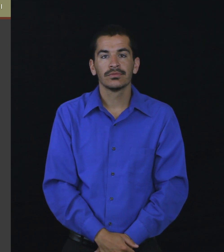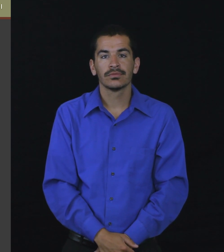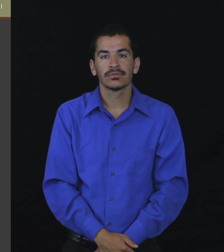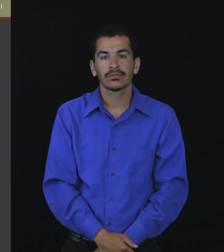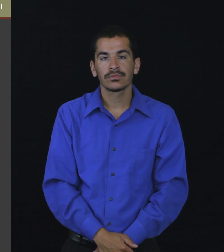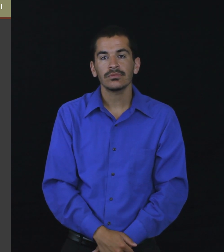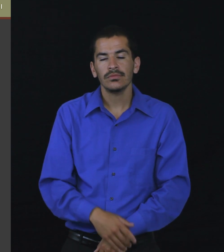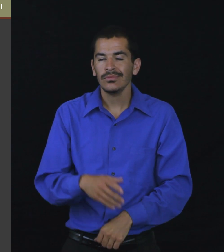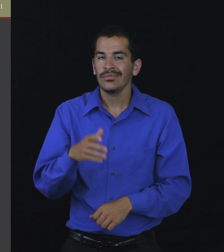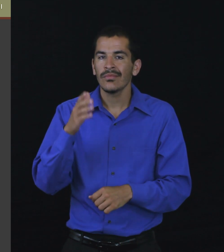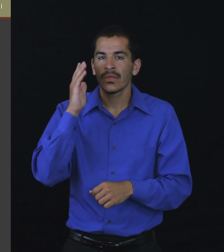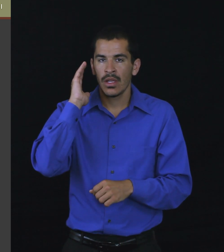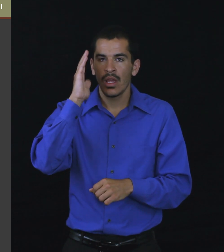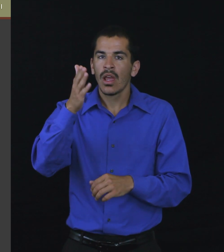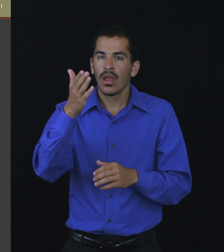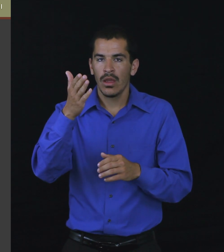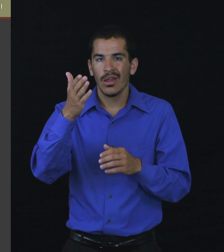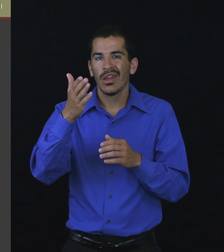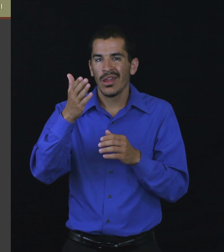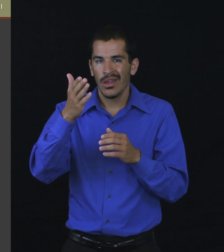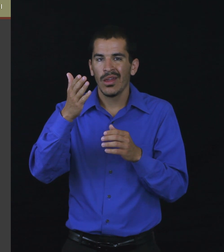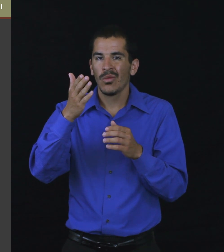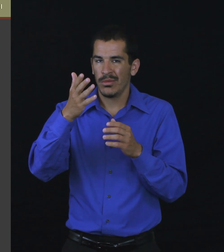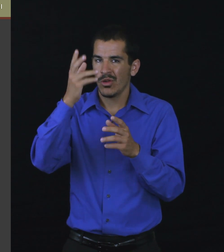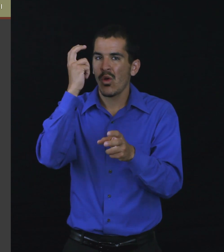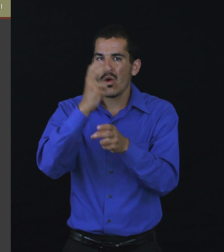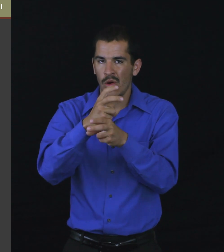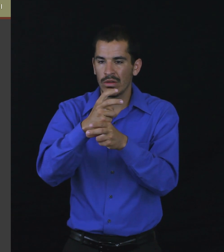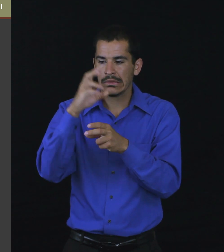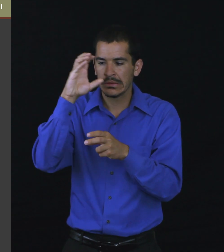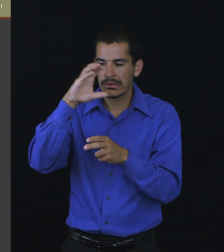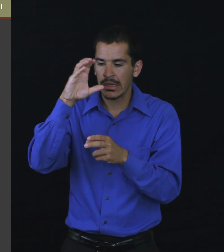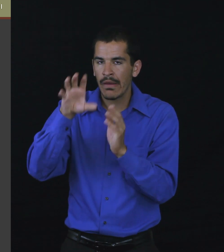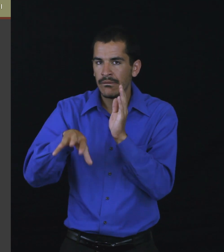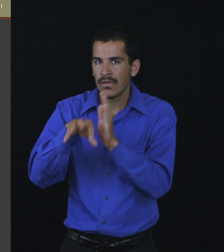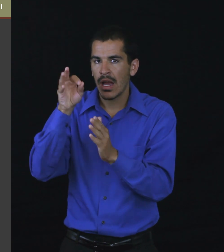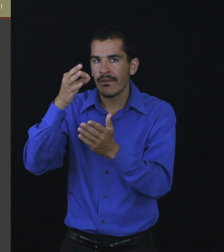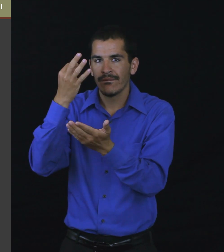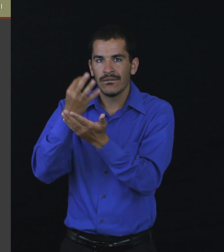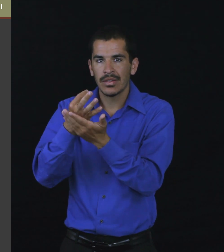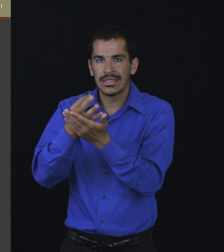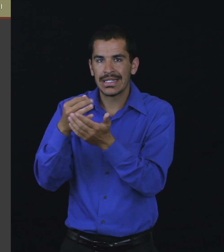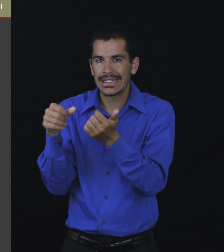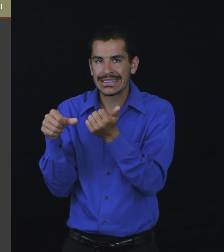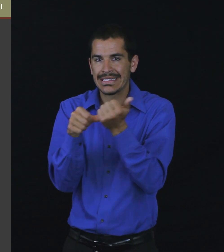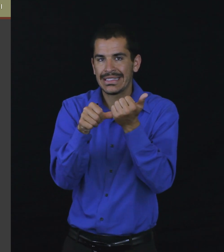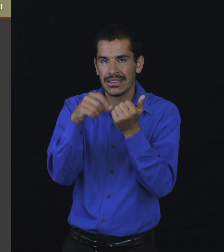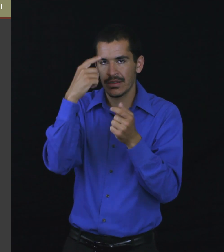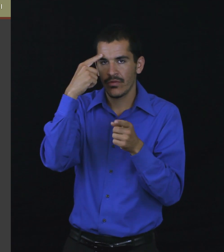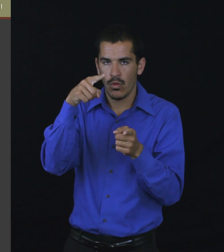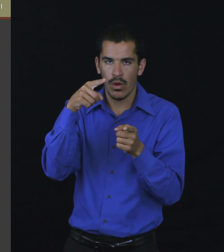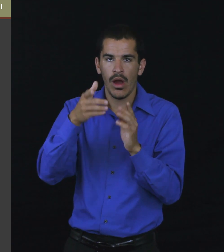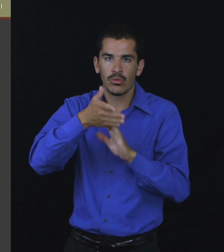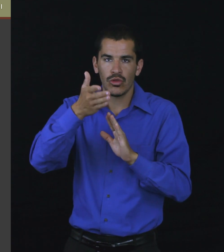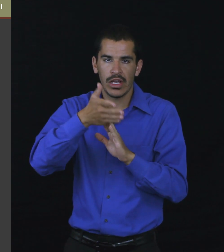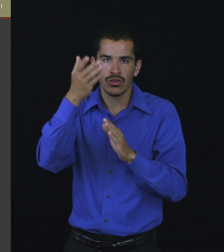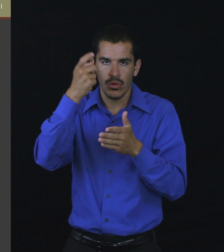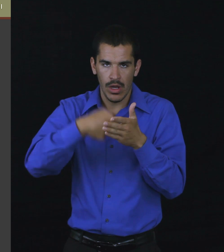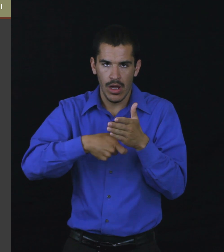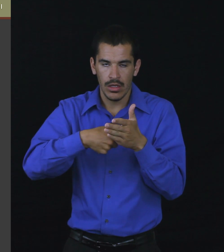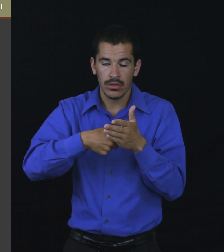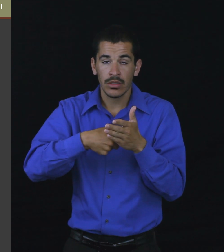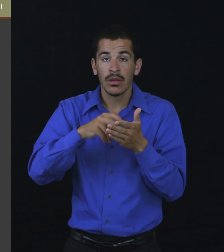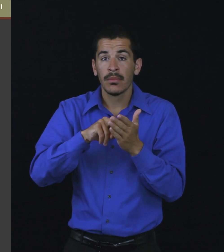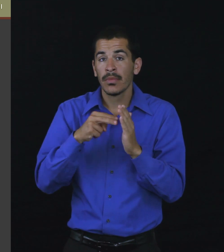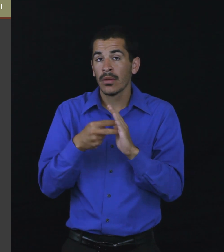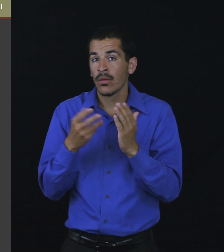It will probably be difficult to find funding assistance. DCC must improve the capability to